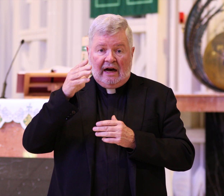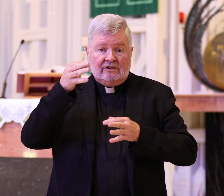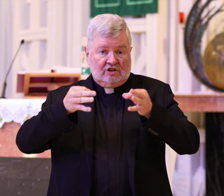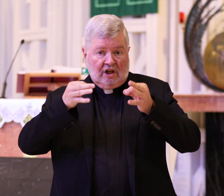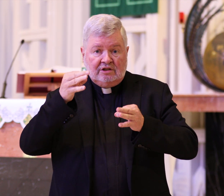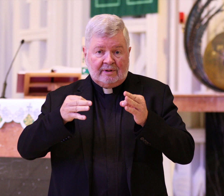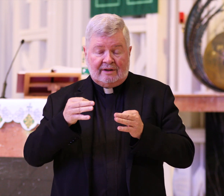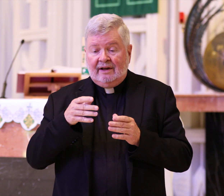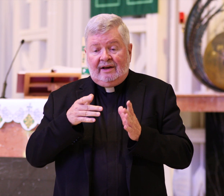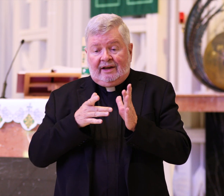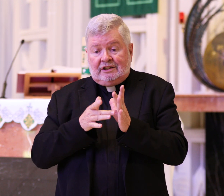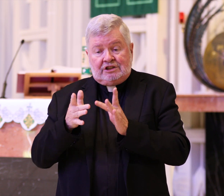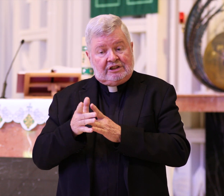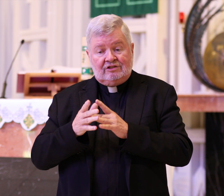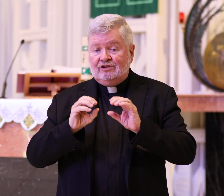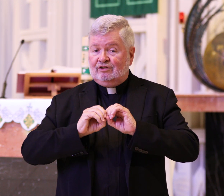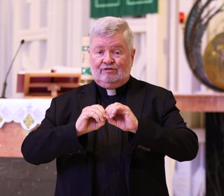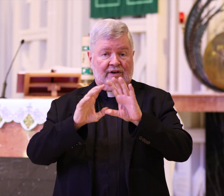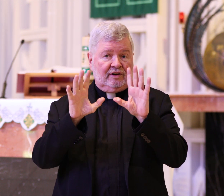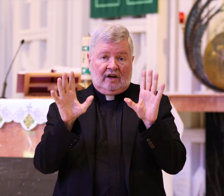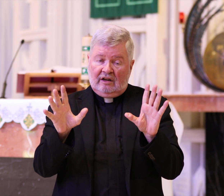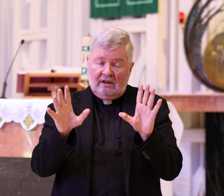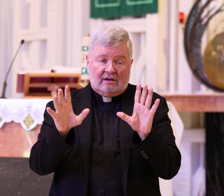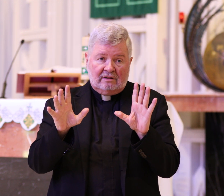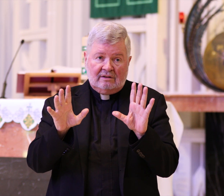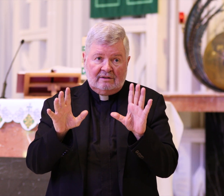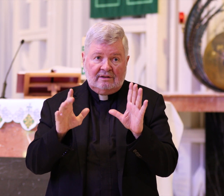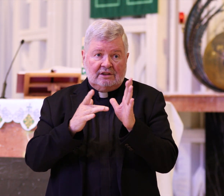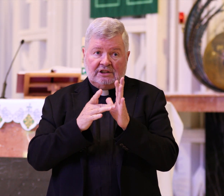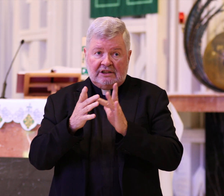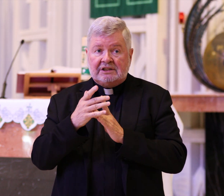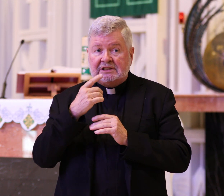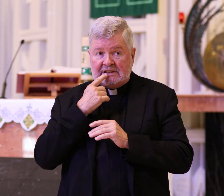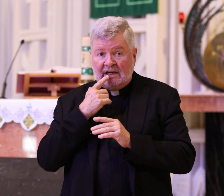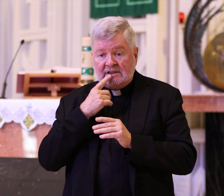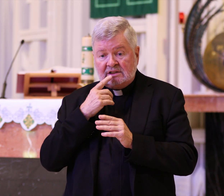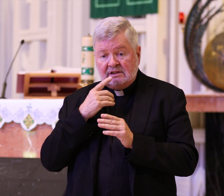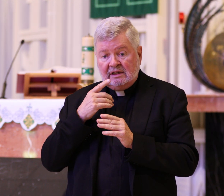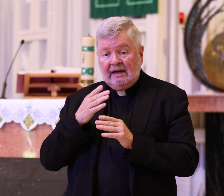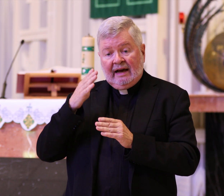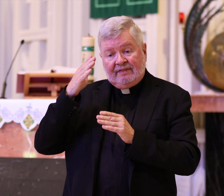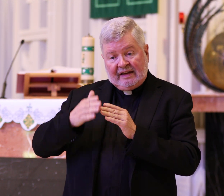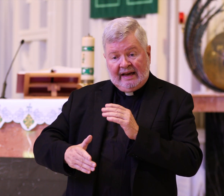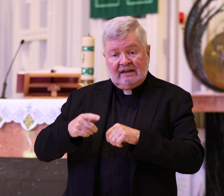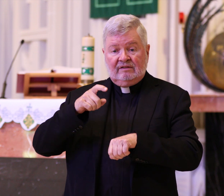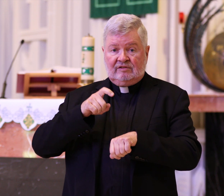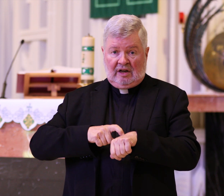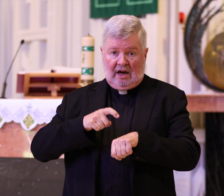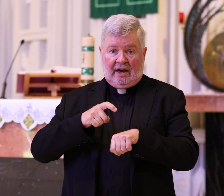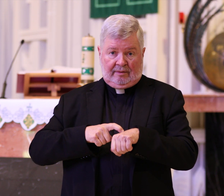God's judgment. And Jesus is very clear. Jesus says, at the end of time,